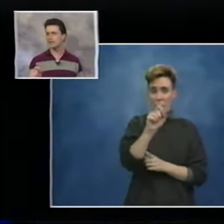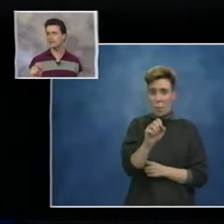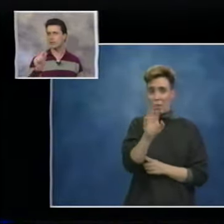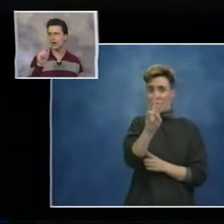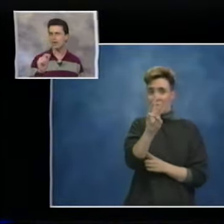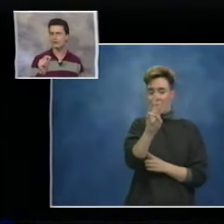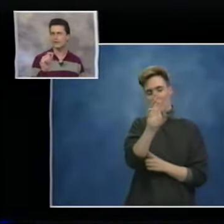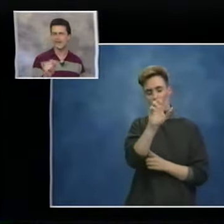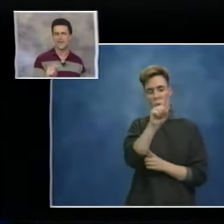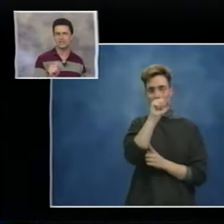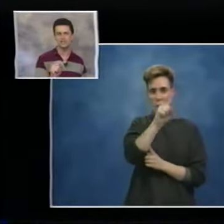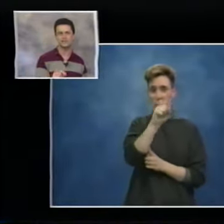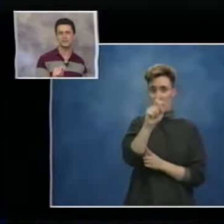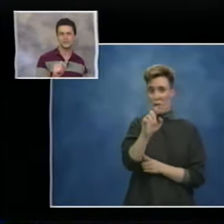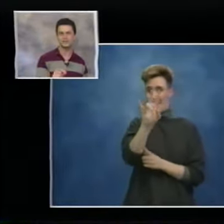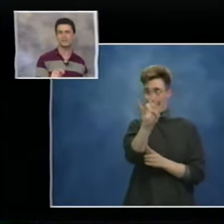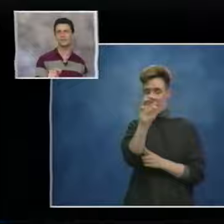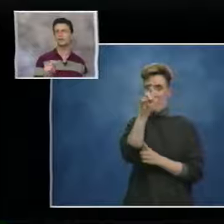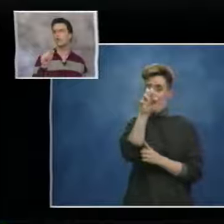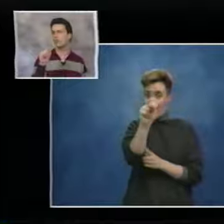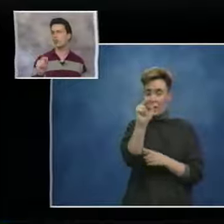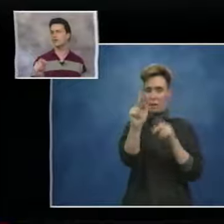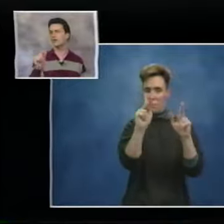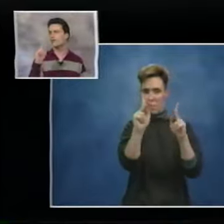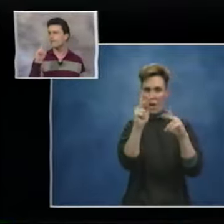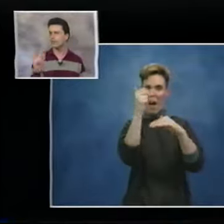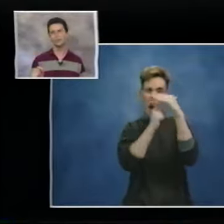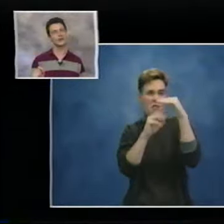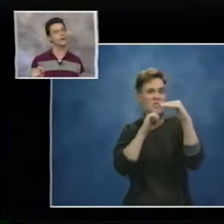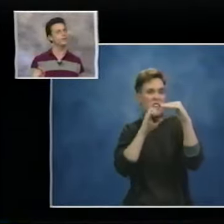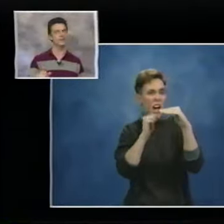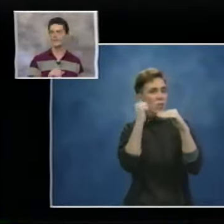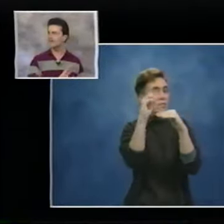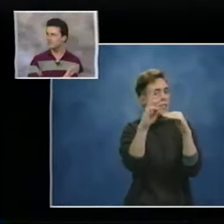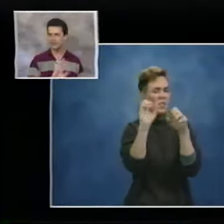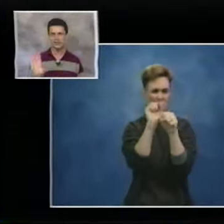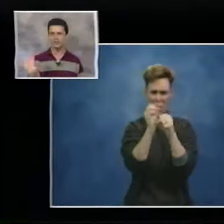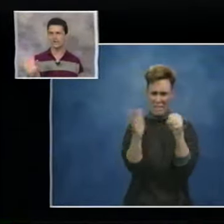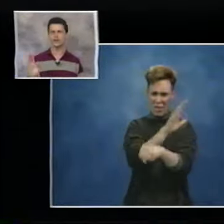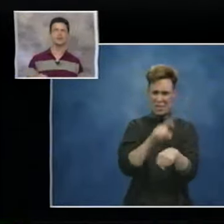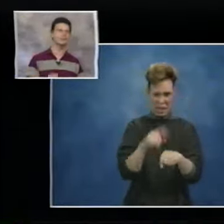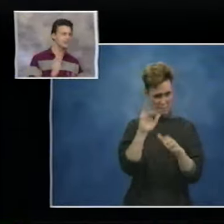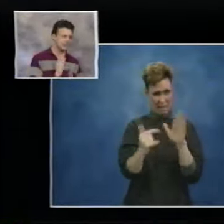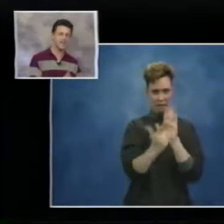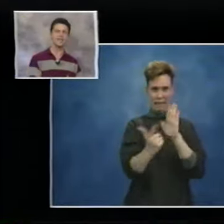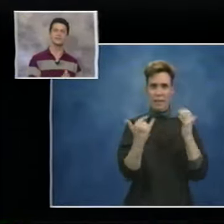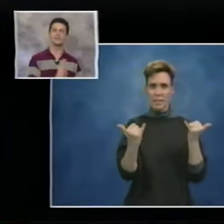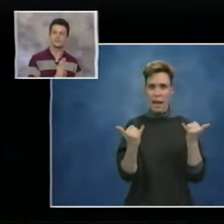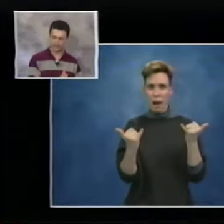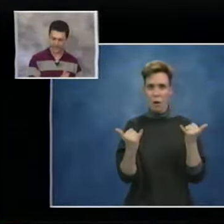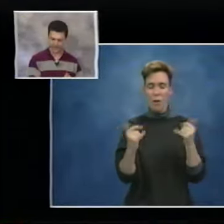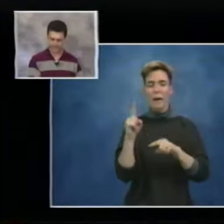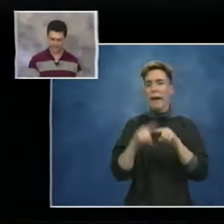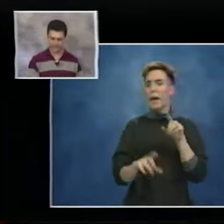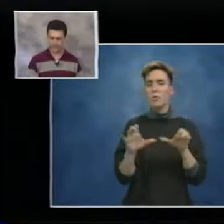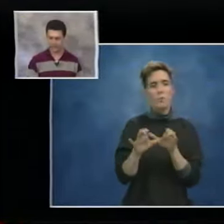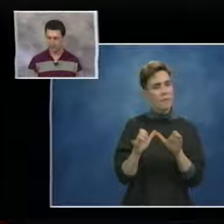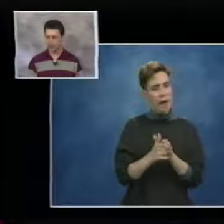million people under the age of 16 working full-time. That's illegal now. You can't do